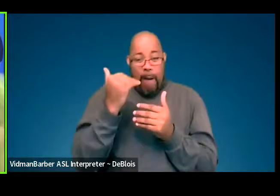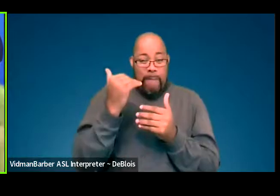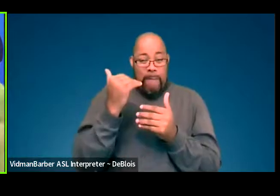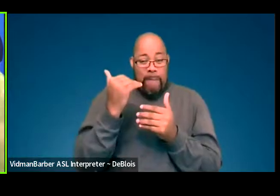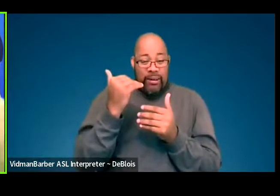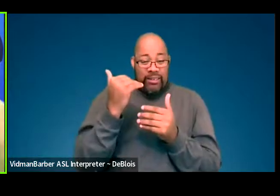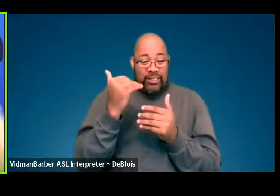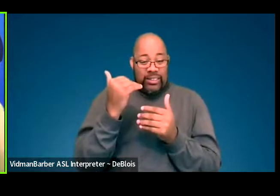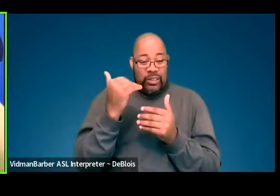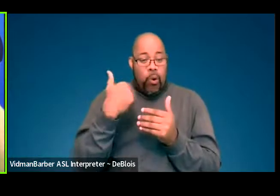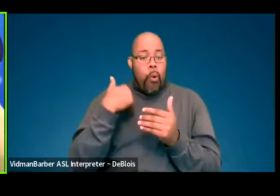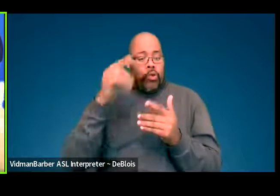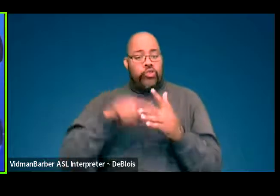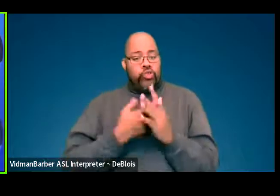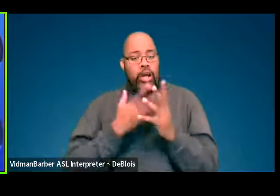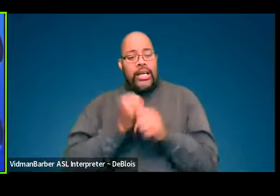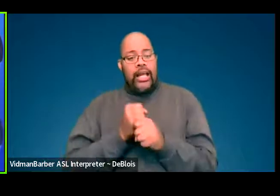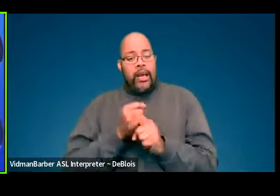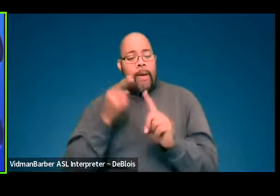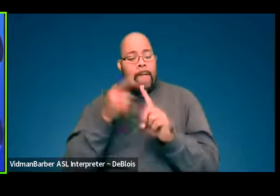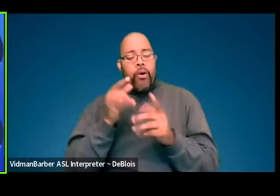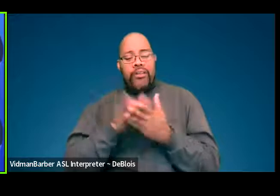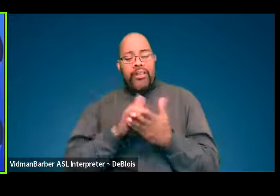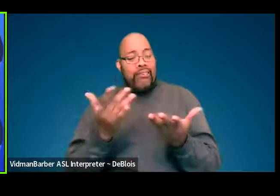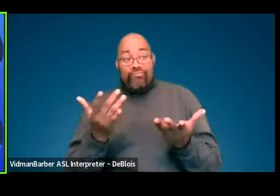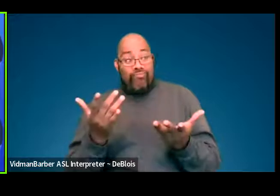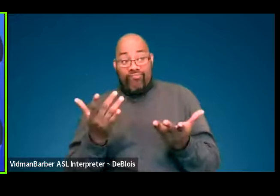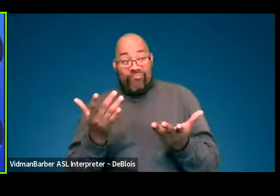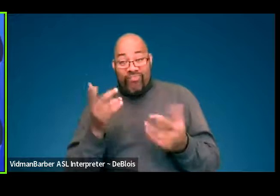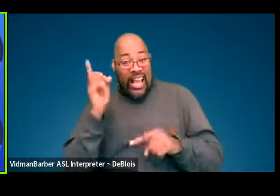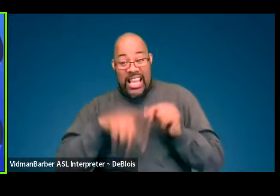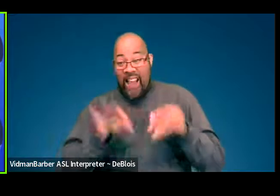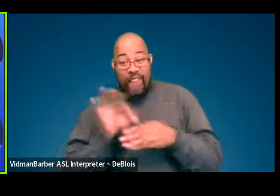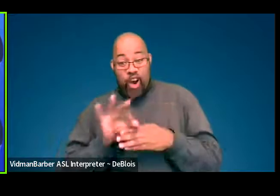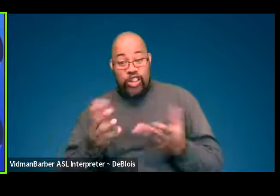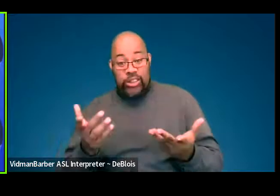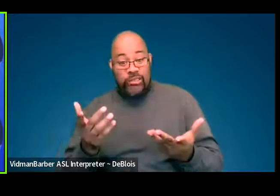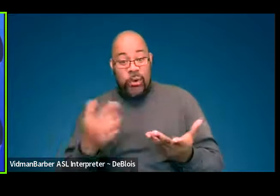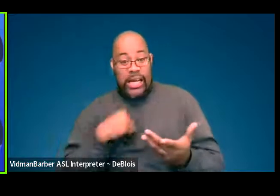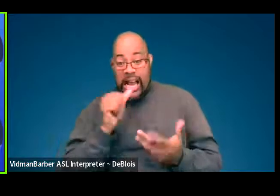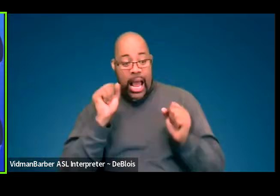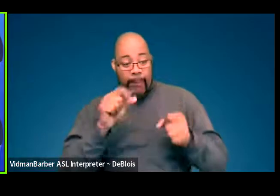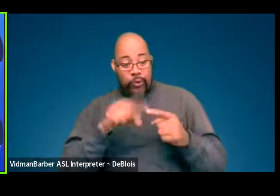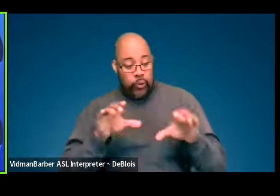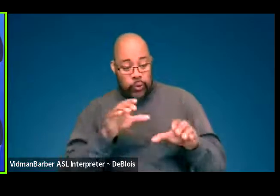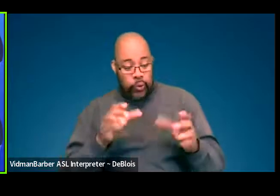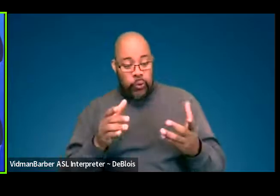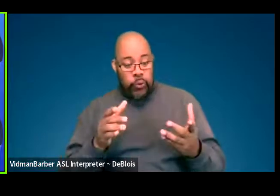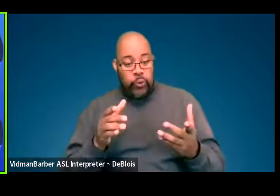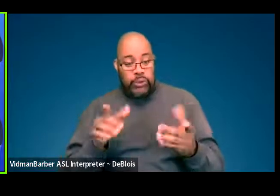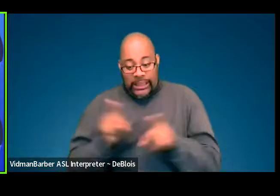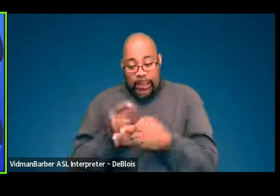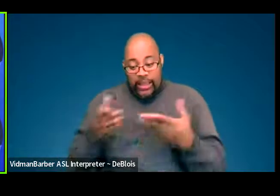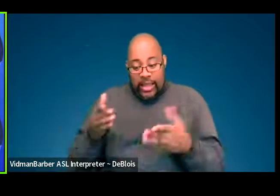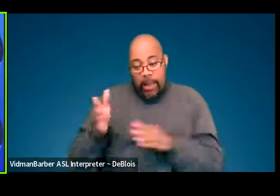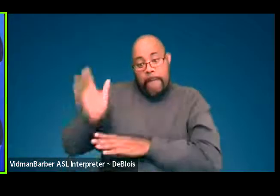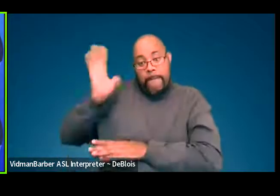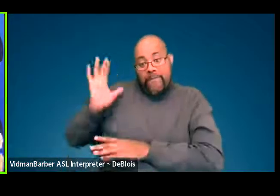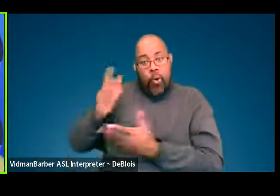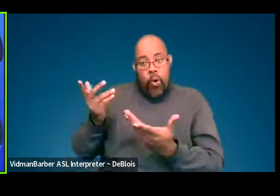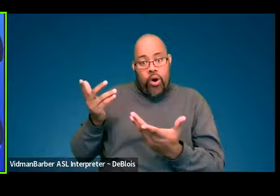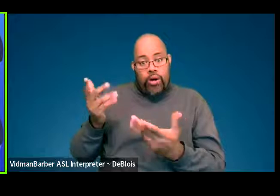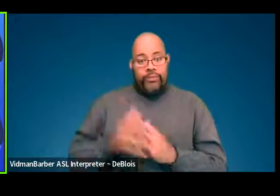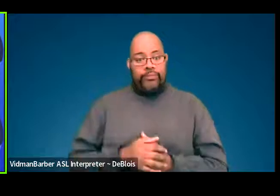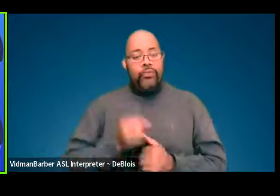higher, we're going to start getting to that point where it's like, no, bro, we can't function. We're not going to be able to do the same things that we've